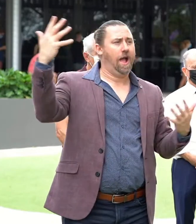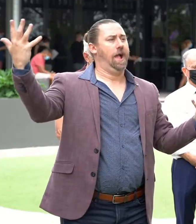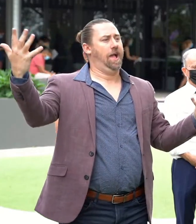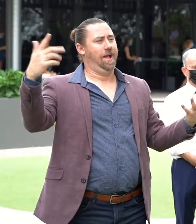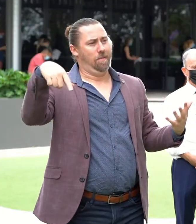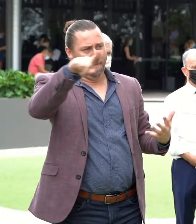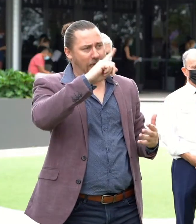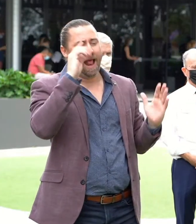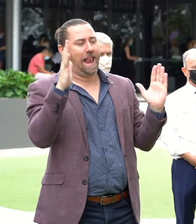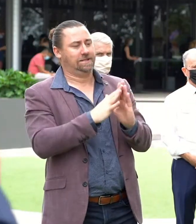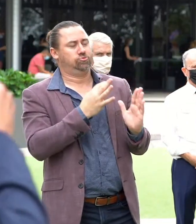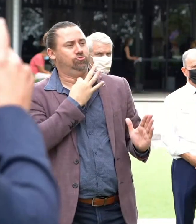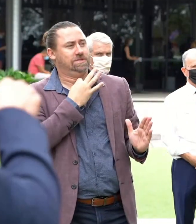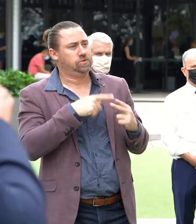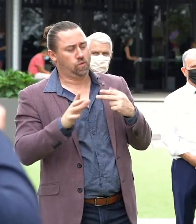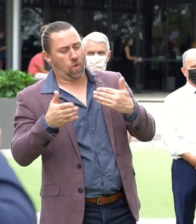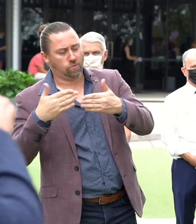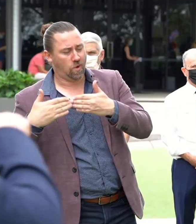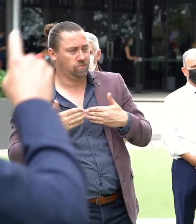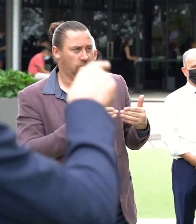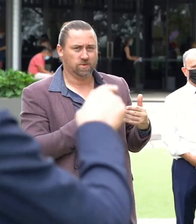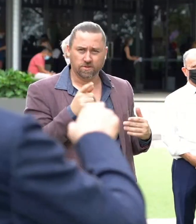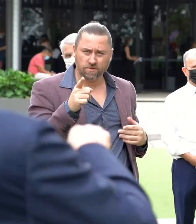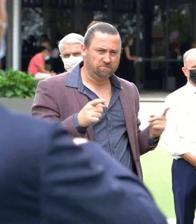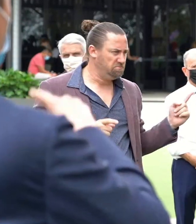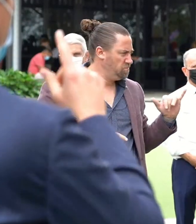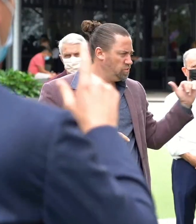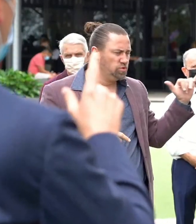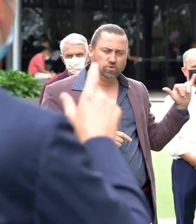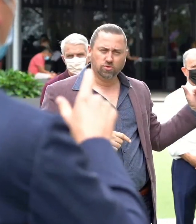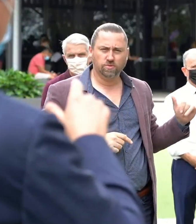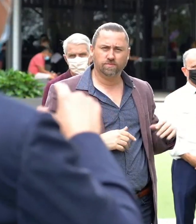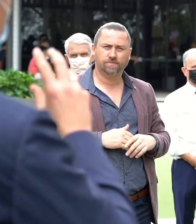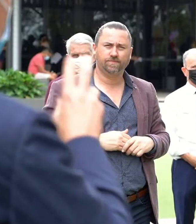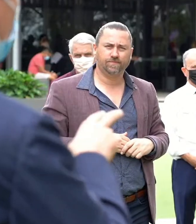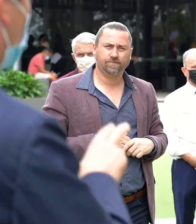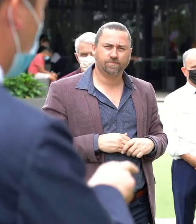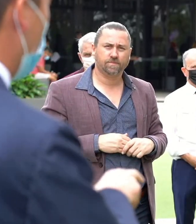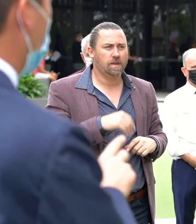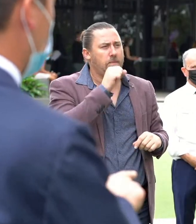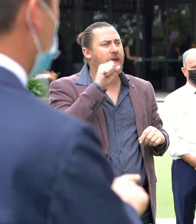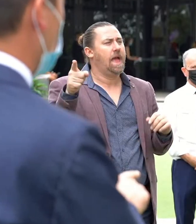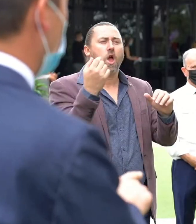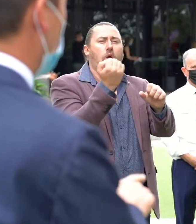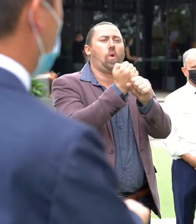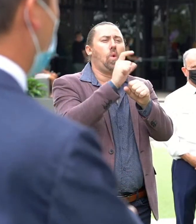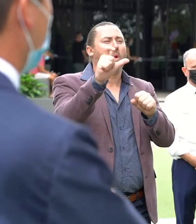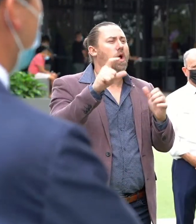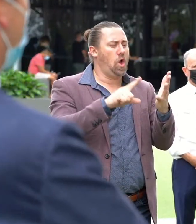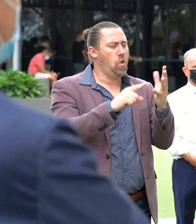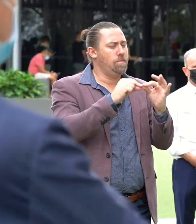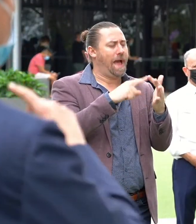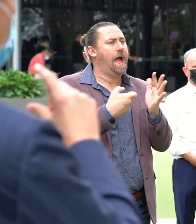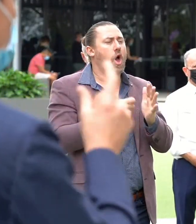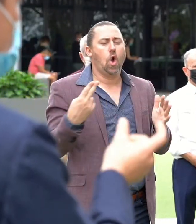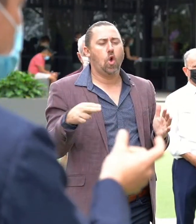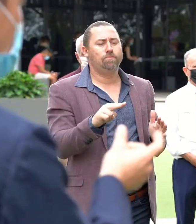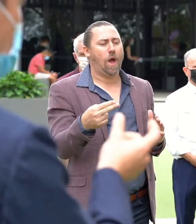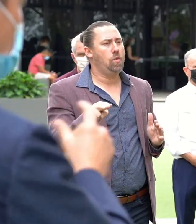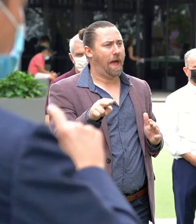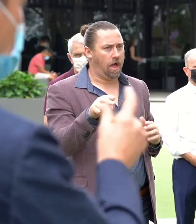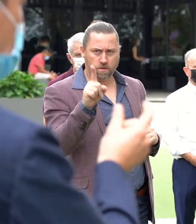of Queensland we will see. Mr. Not sure this one is for you or the Deputy Chair, but the gentleman on the Gold Coast, the Uber driver, how's the